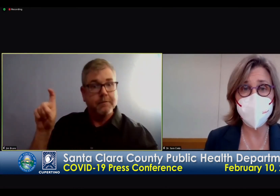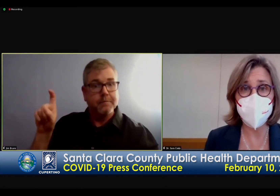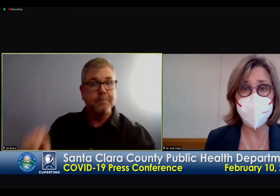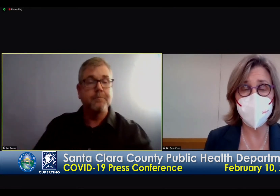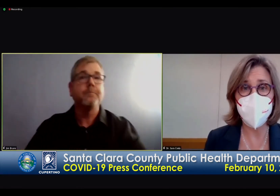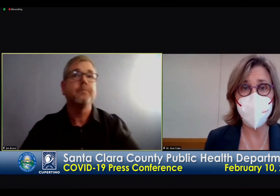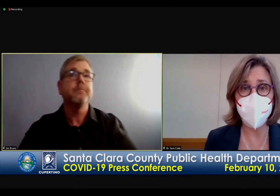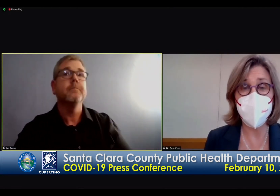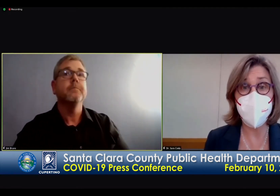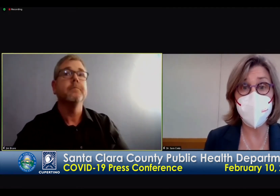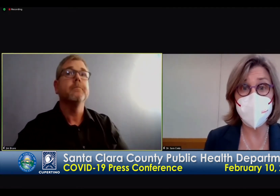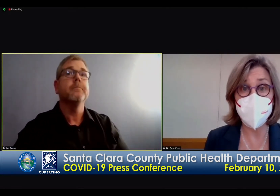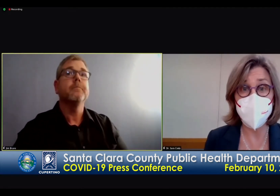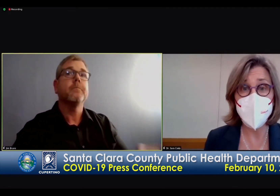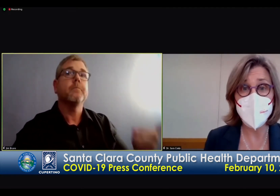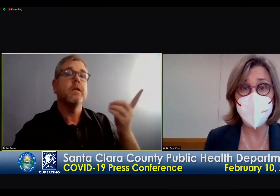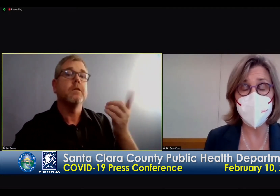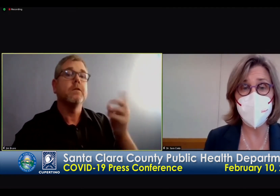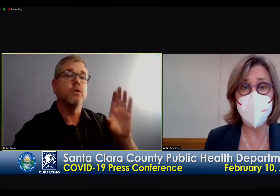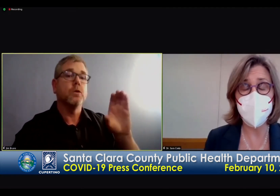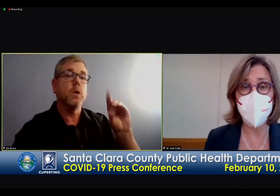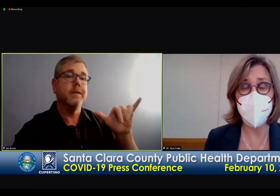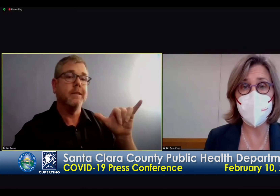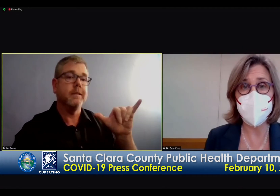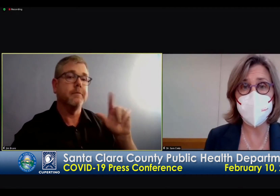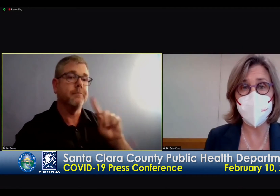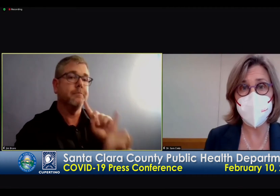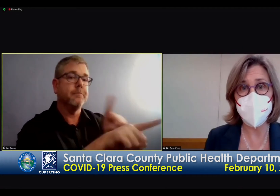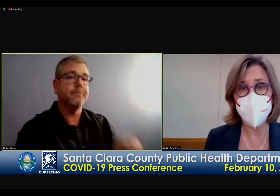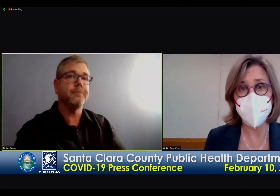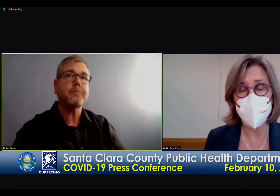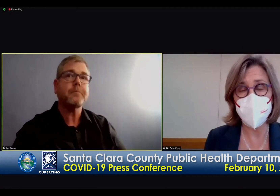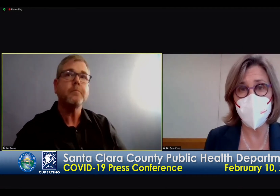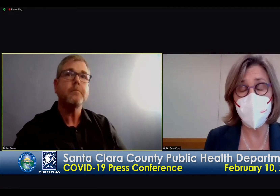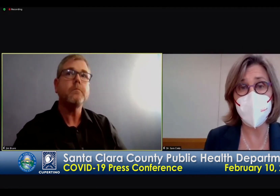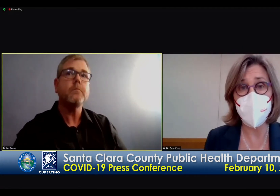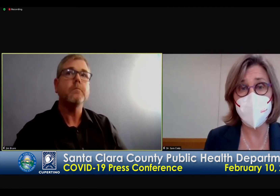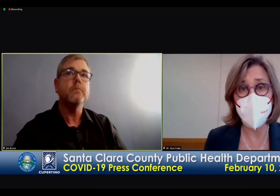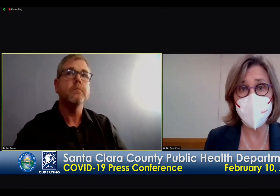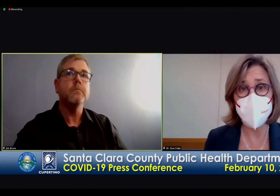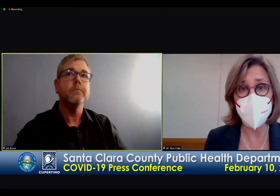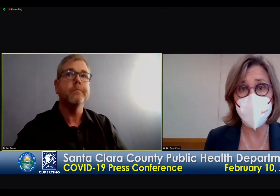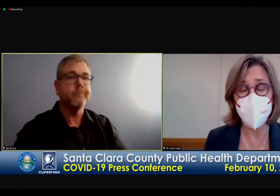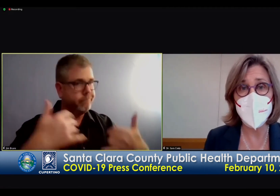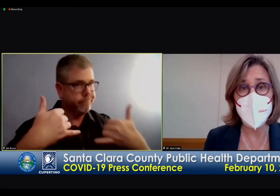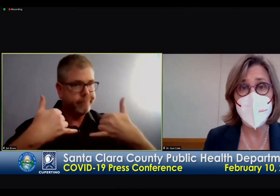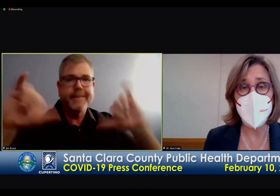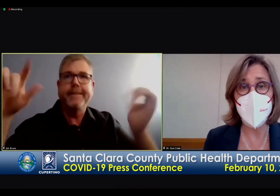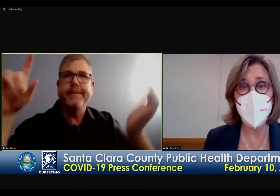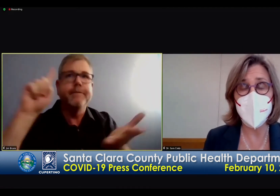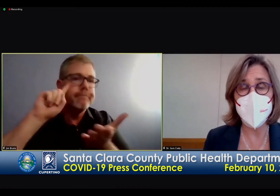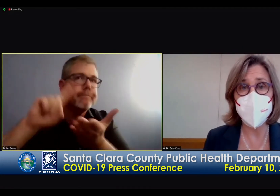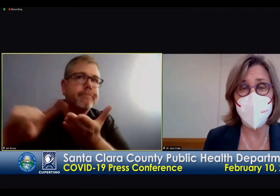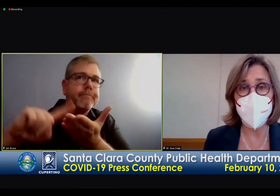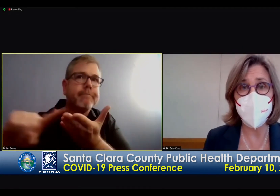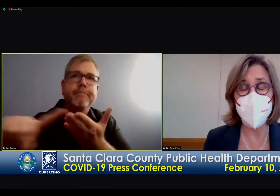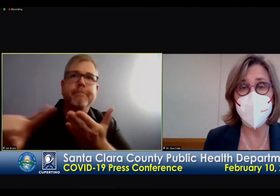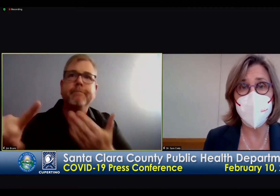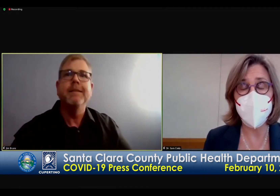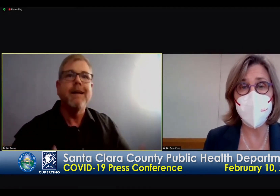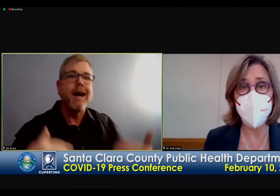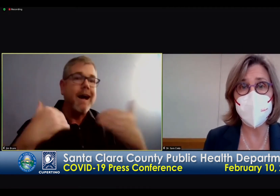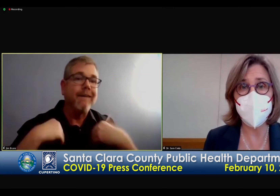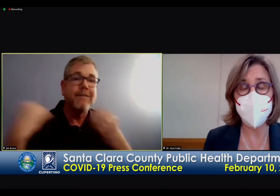complex, and we're still filling it in. So I don't have particular details to share, but what I can tell you was that